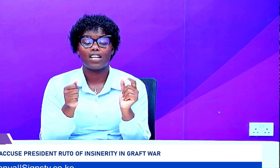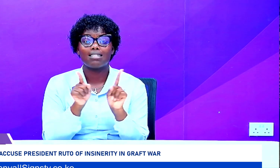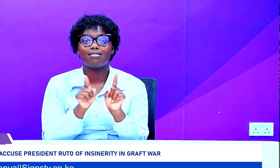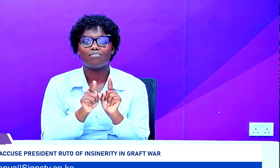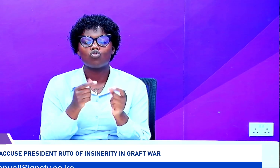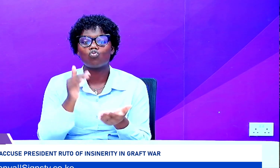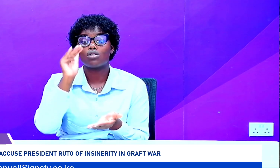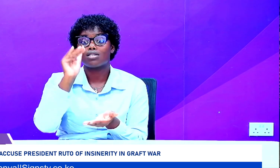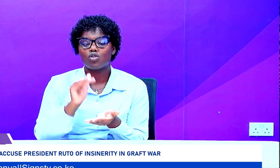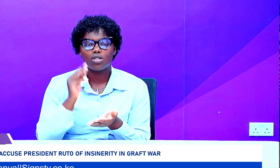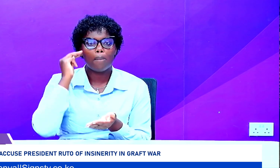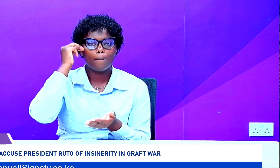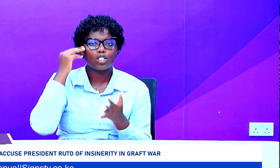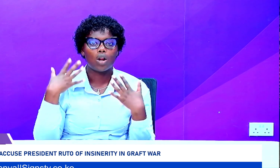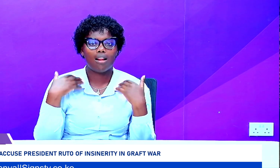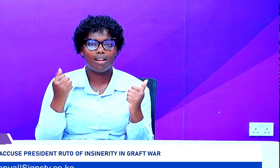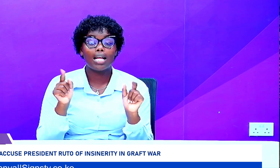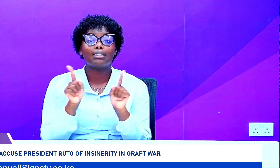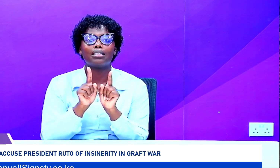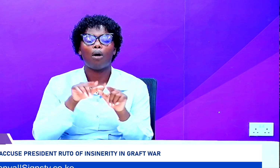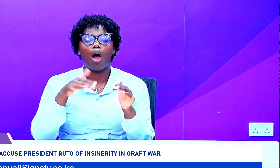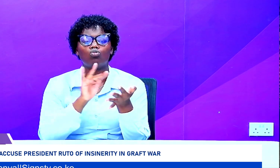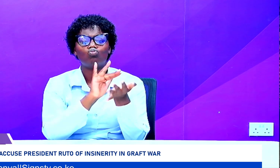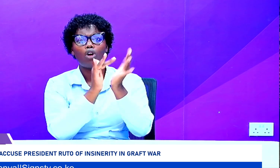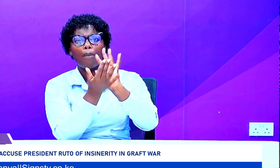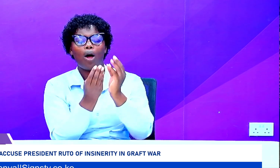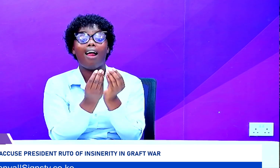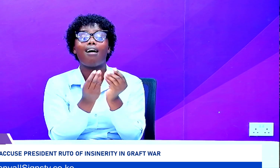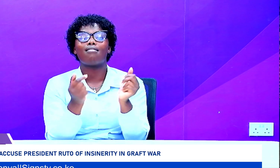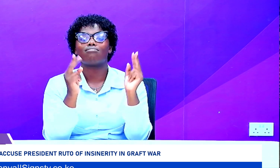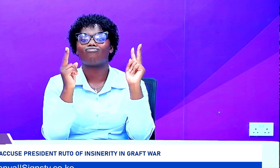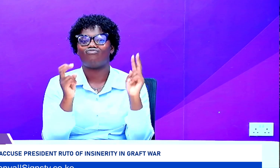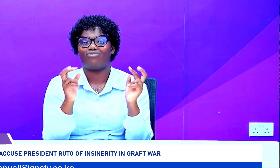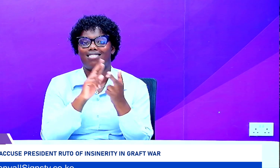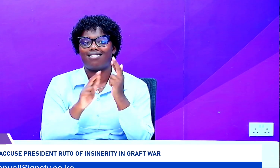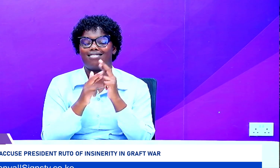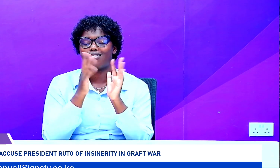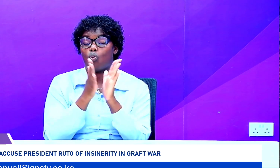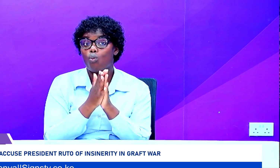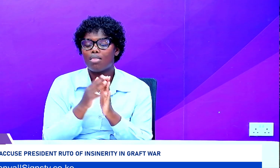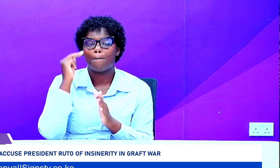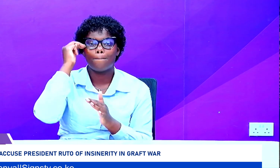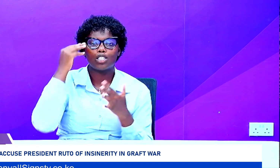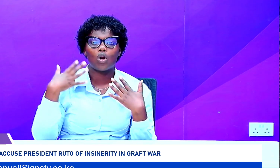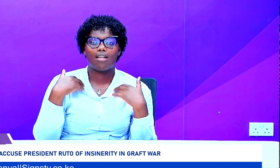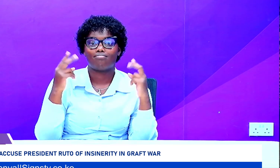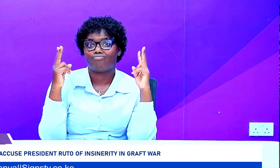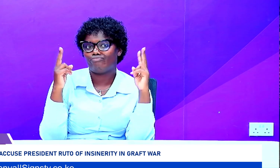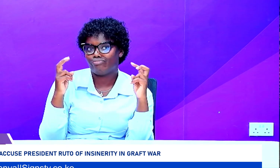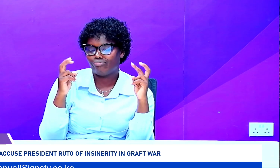the most affected by the suicide rates. We hope that is going to be addressed,